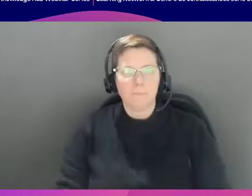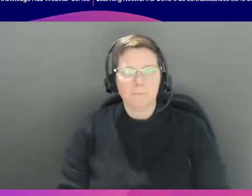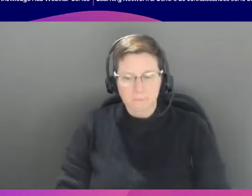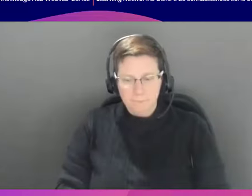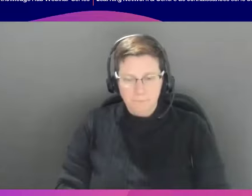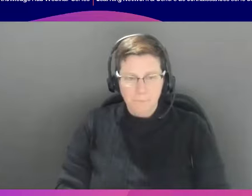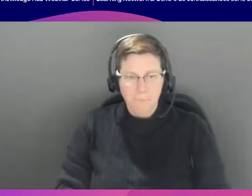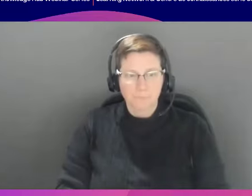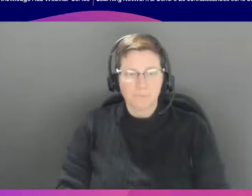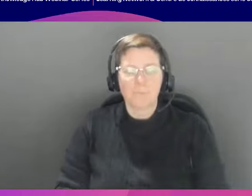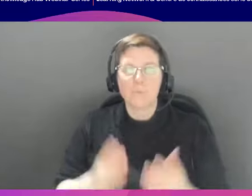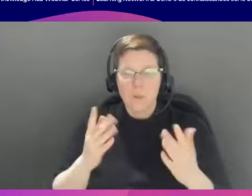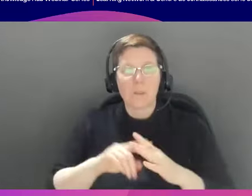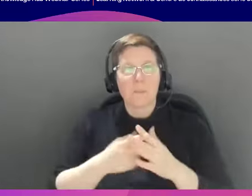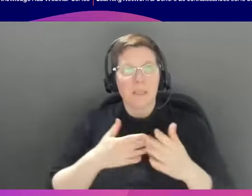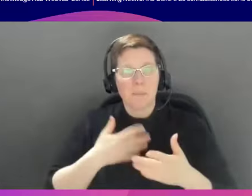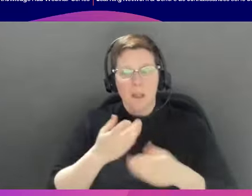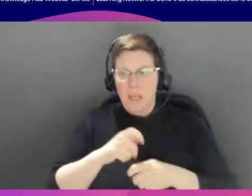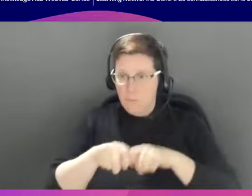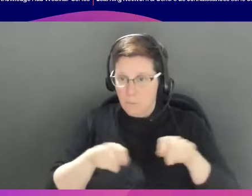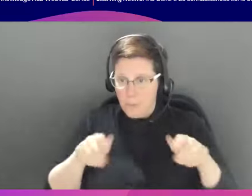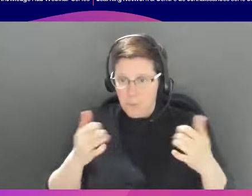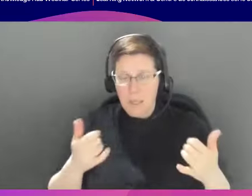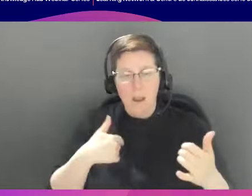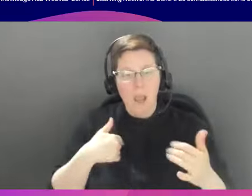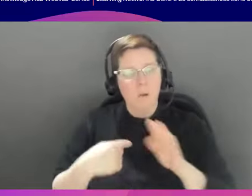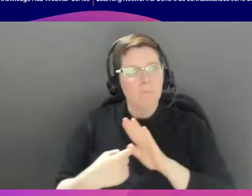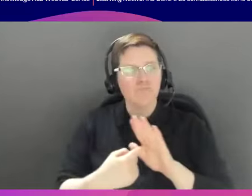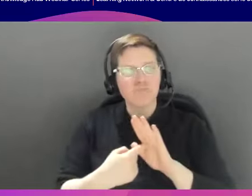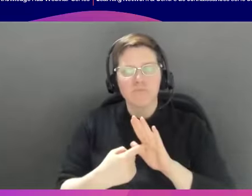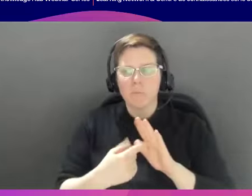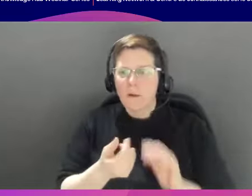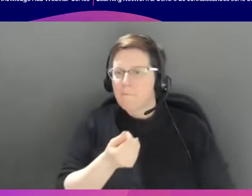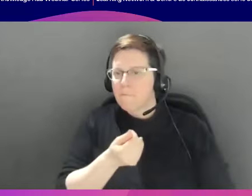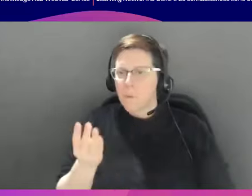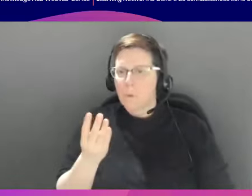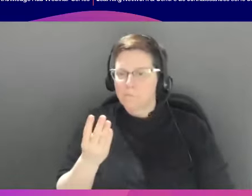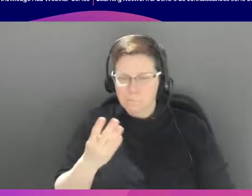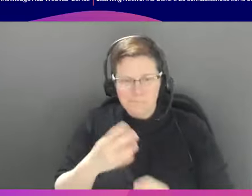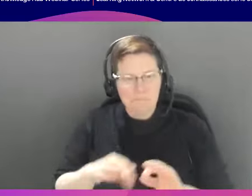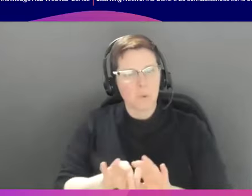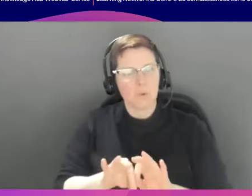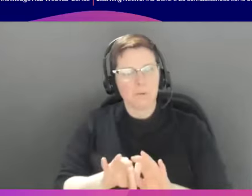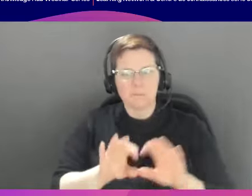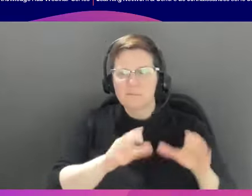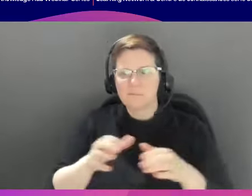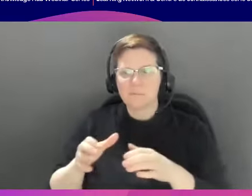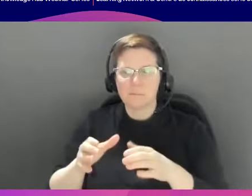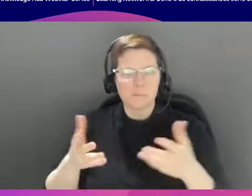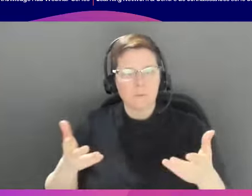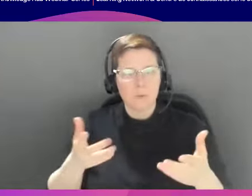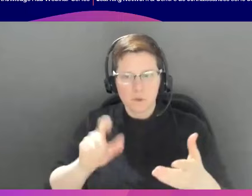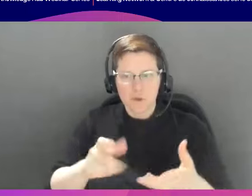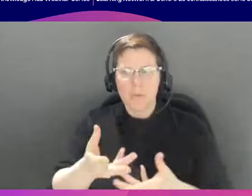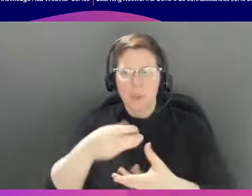And so to begin my closing here, I just want to highlight a few key players that we should be engaging when we talk about incel violence,